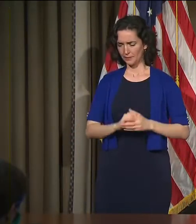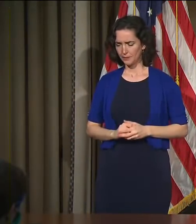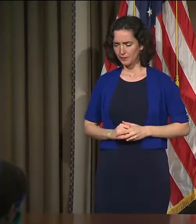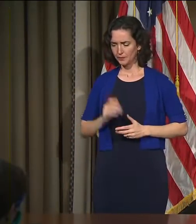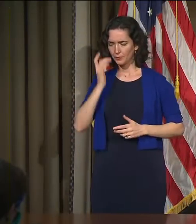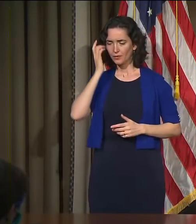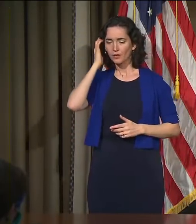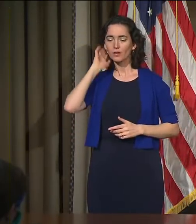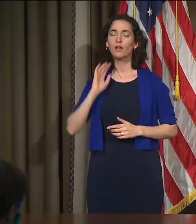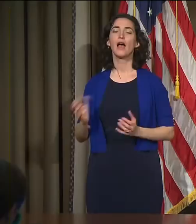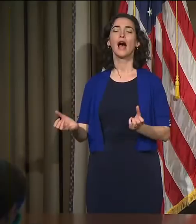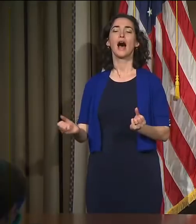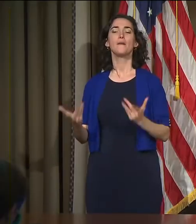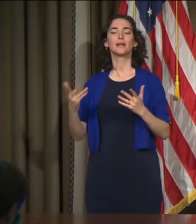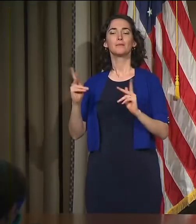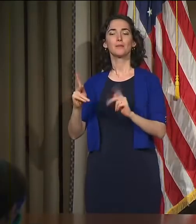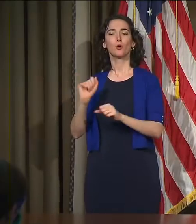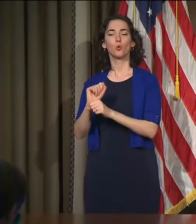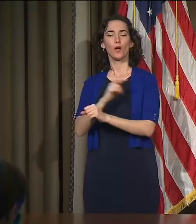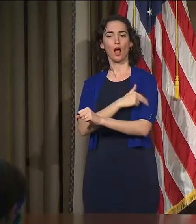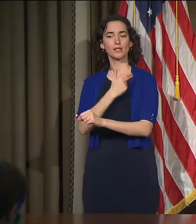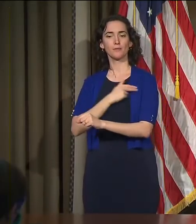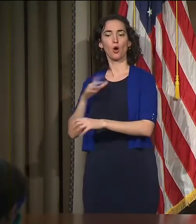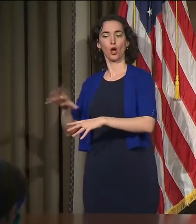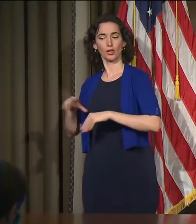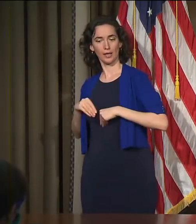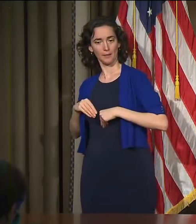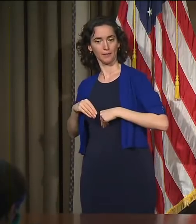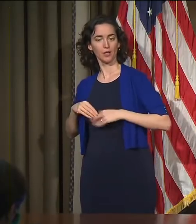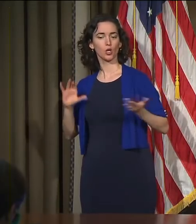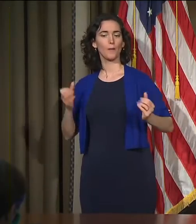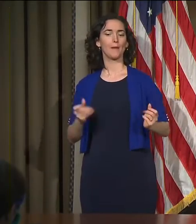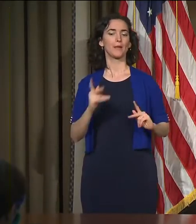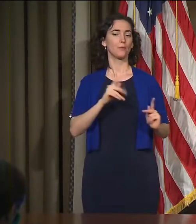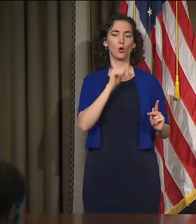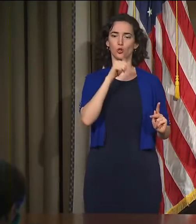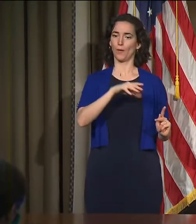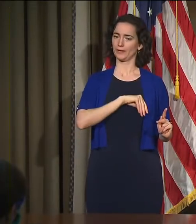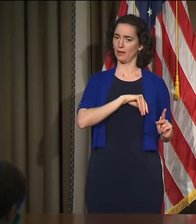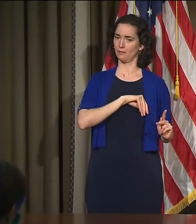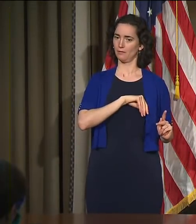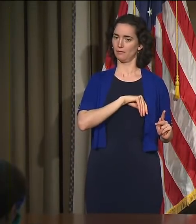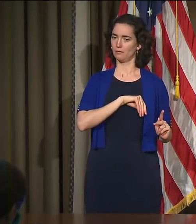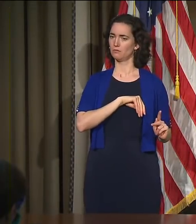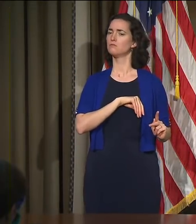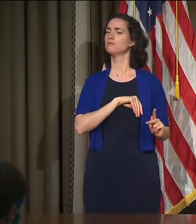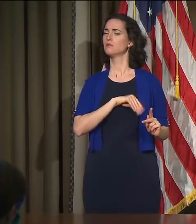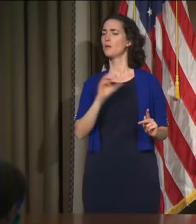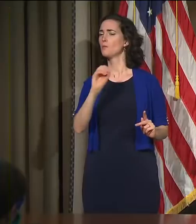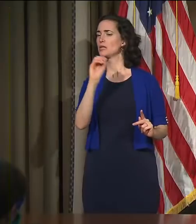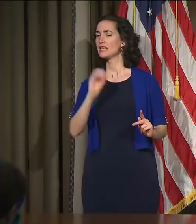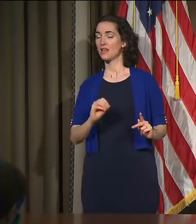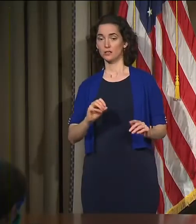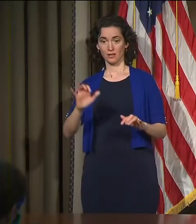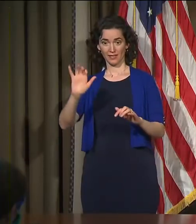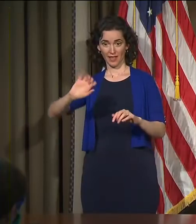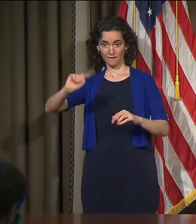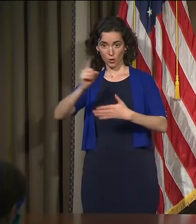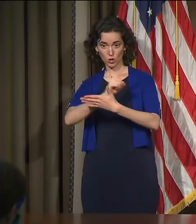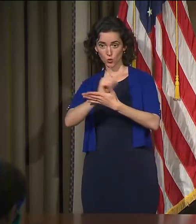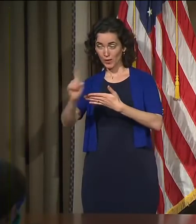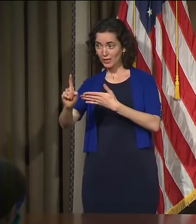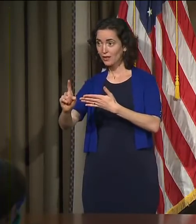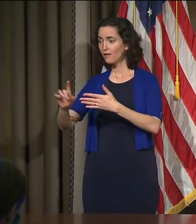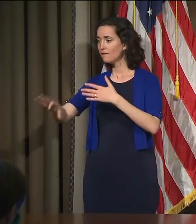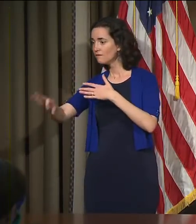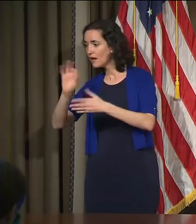many hospital workers are taking it versus how many are not, and what the percentages are? I don't think we're going to get good signal on that the first week, because I think